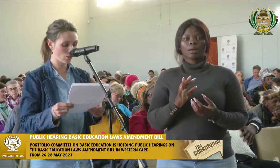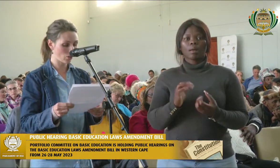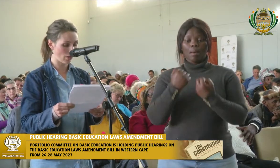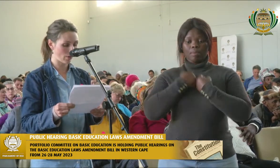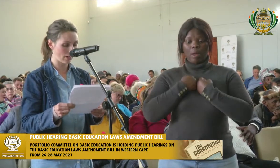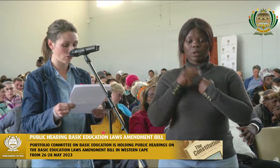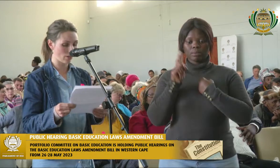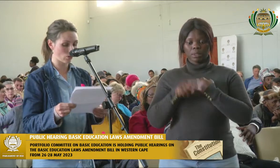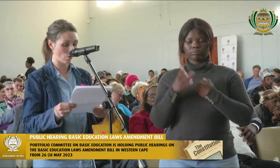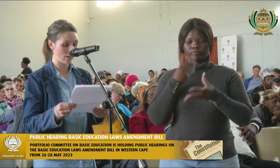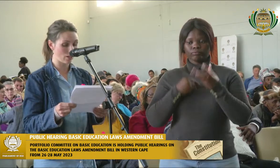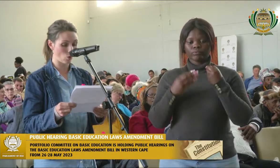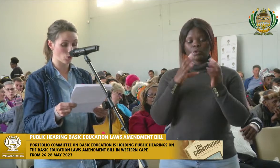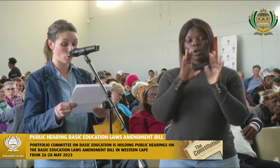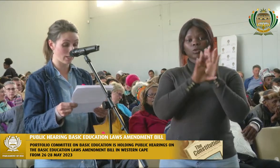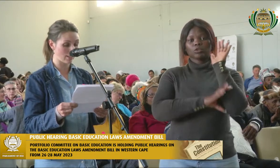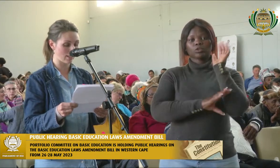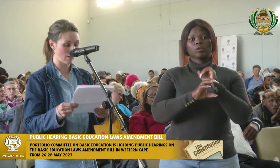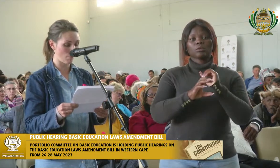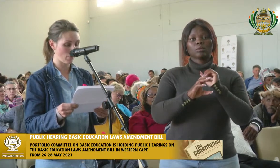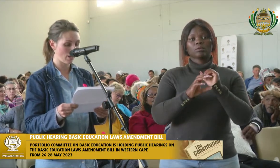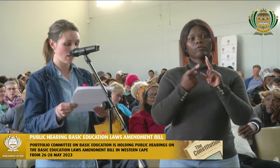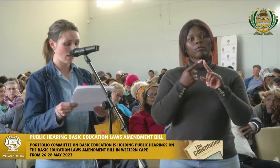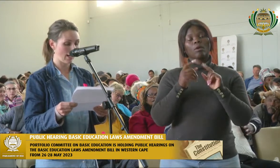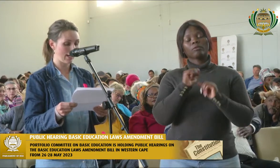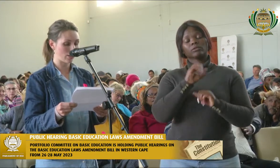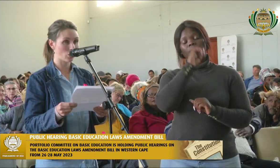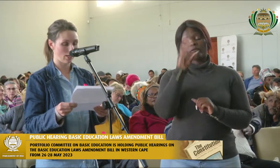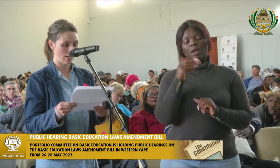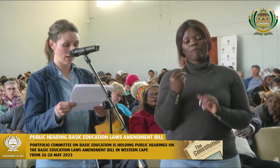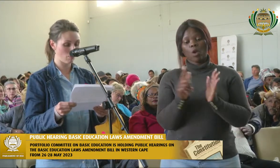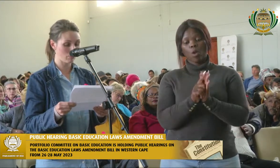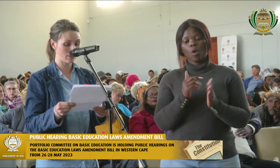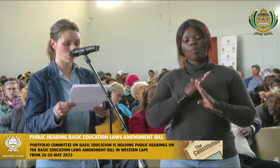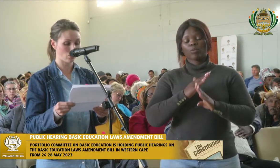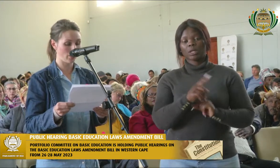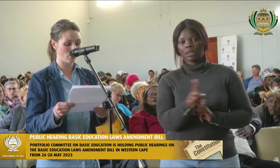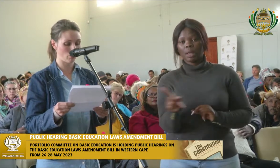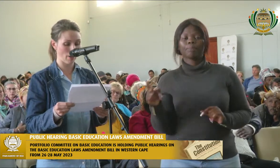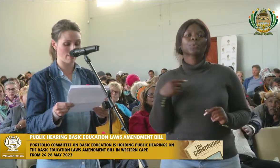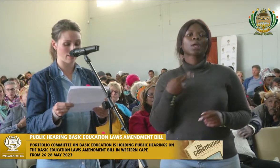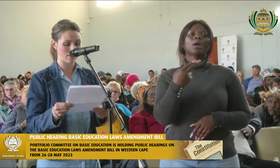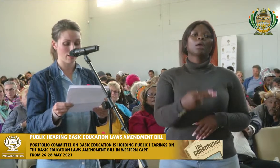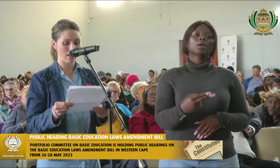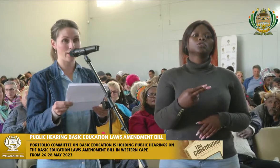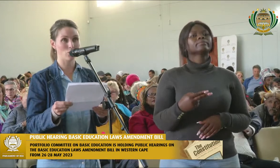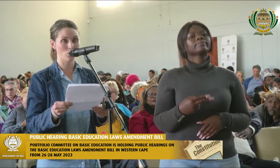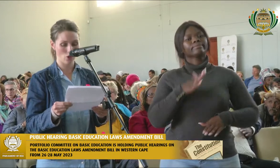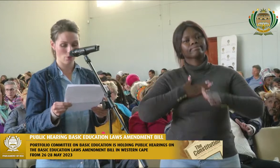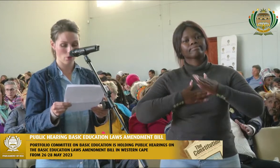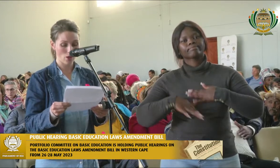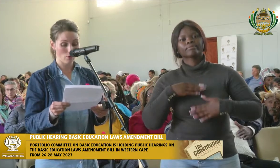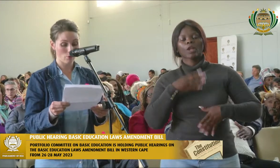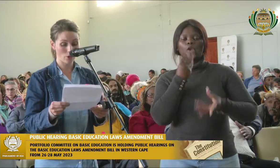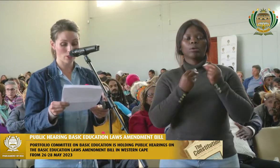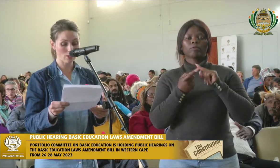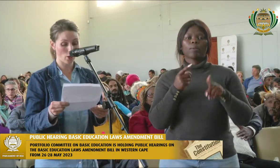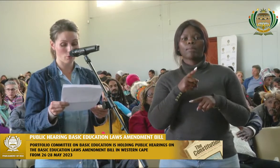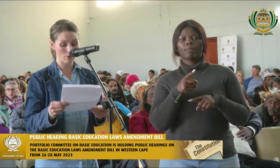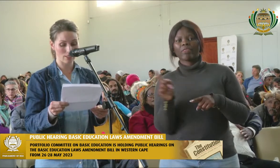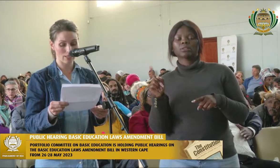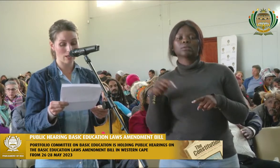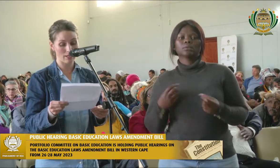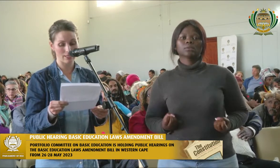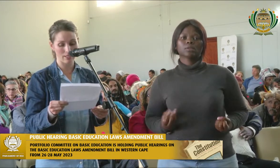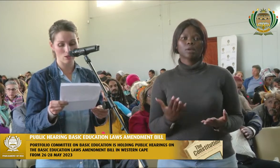the constitution of our country, there's already laws protecting them. H, in humbleness to learn from others and to serve, versus